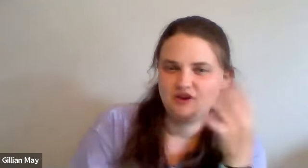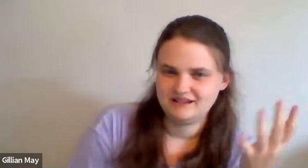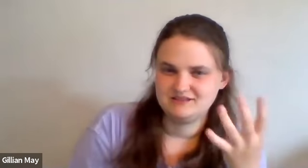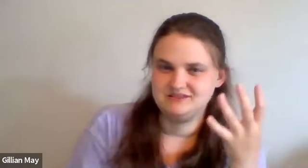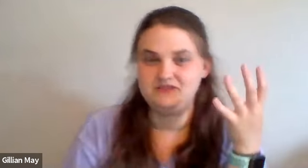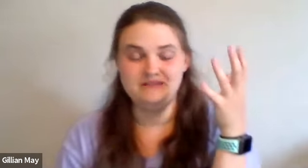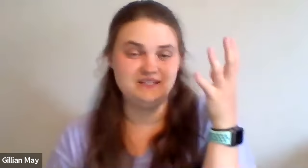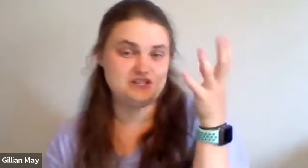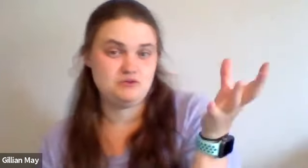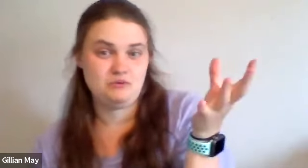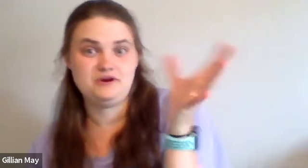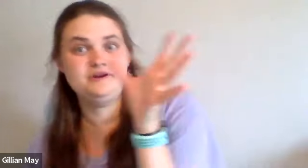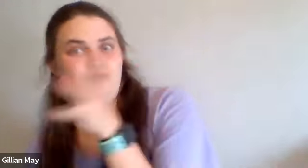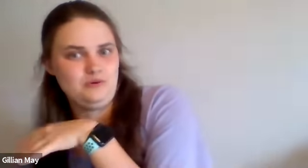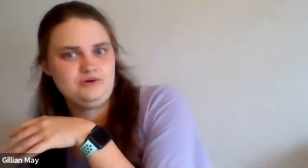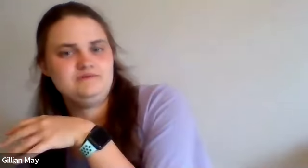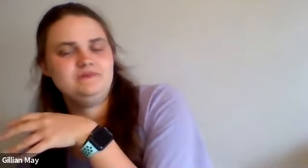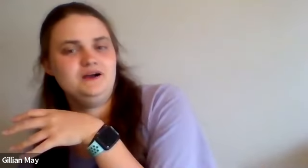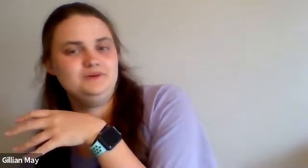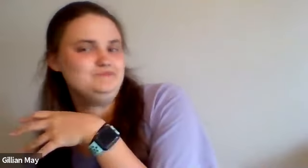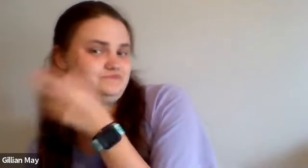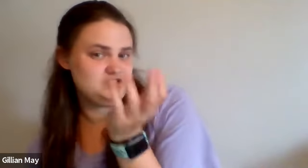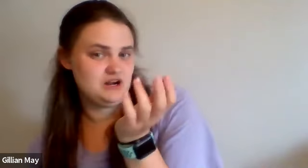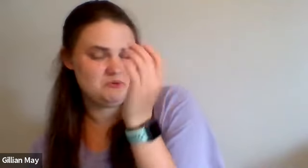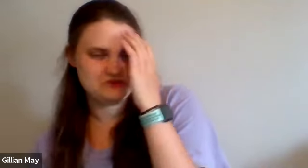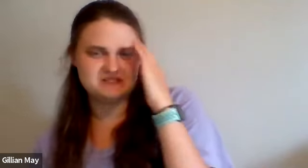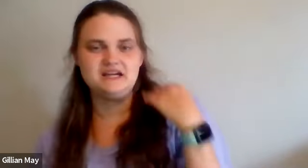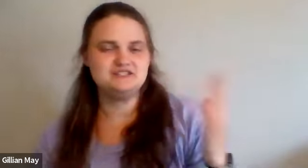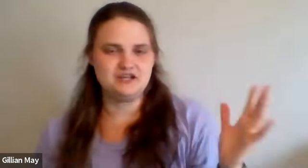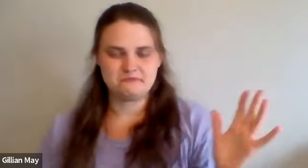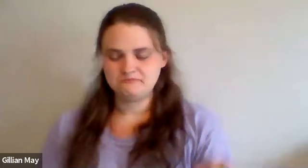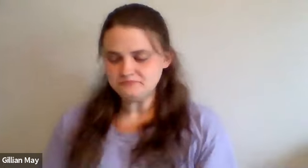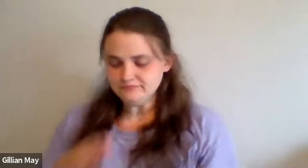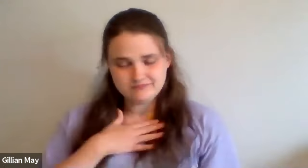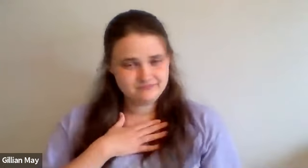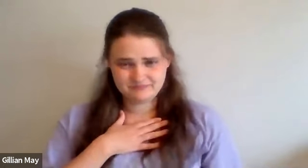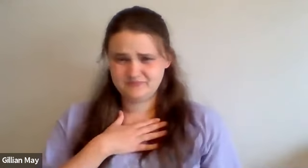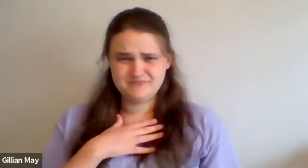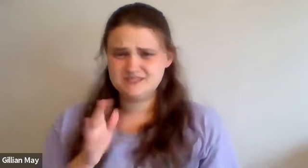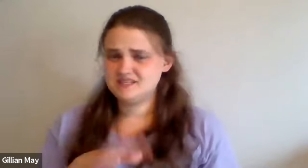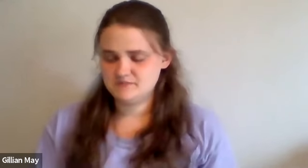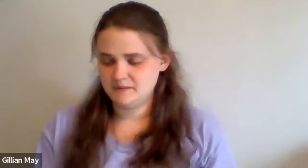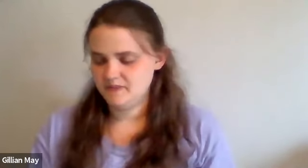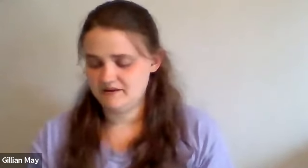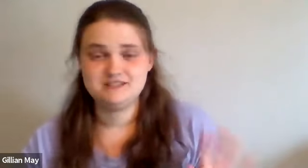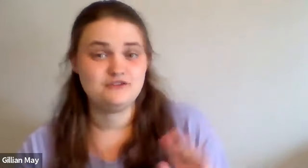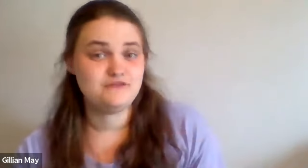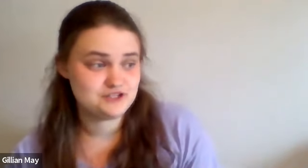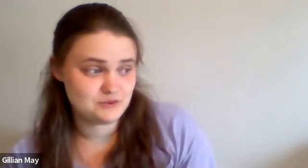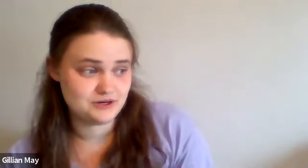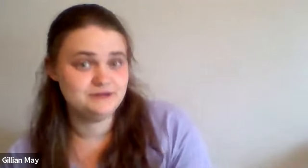trying to either at least know the word or try to remember the sign. So, excuse me. All right. So the first word.